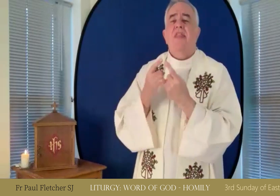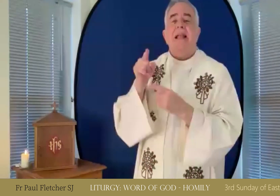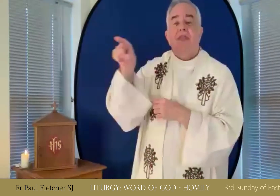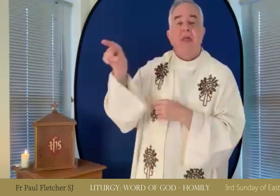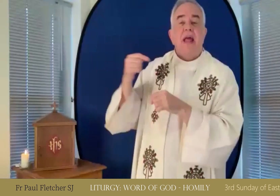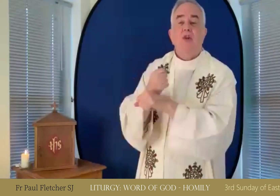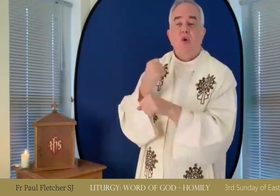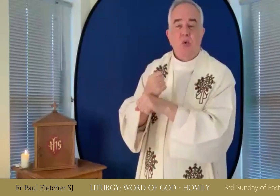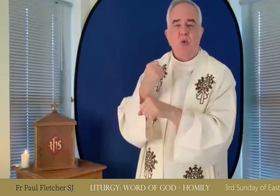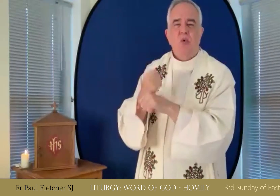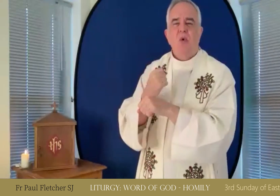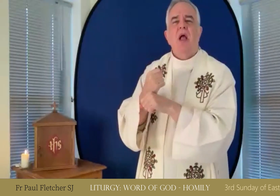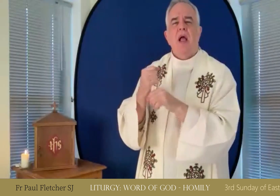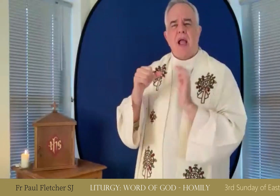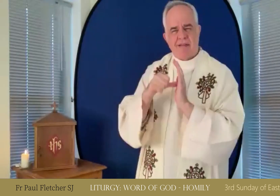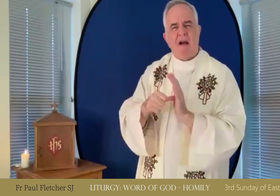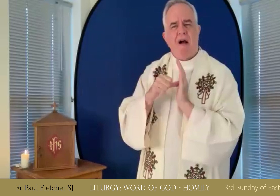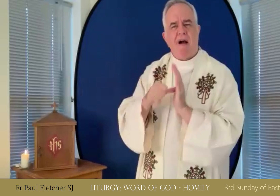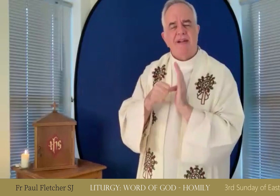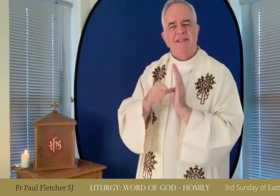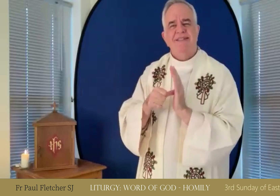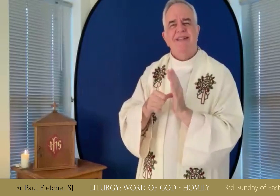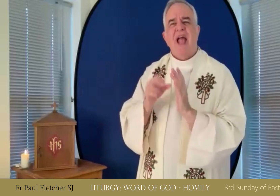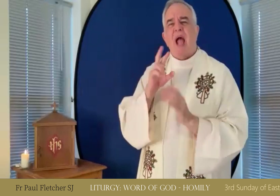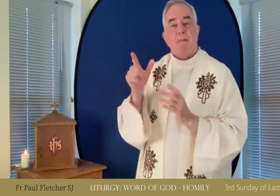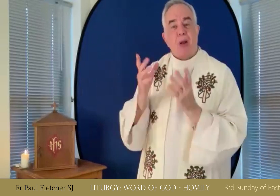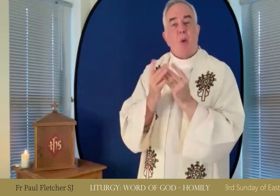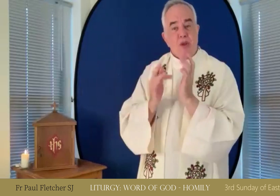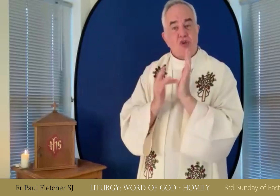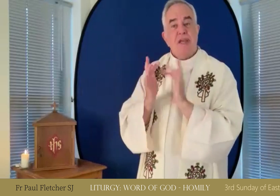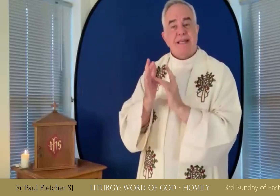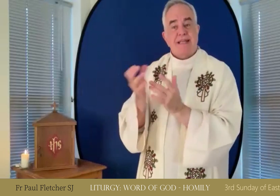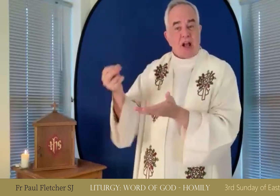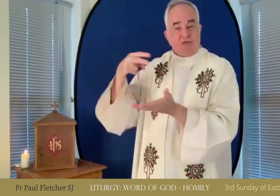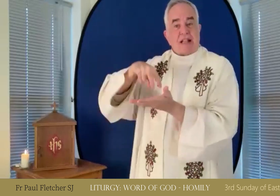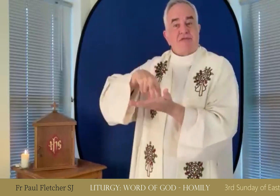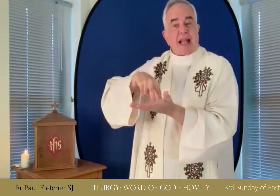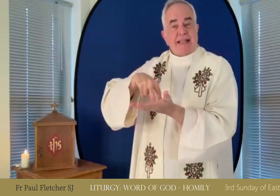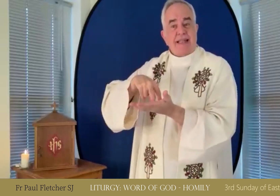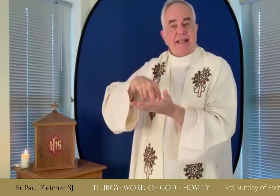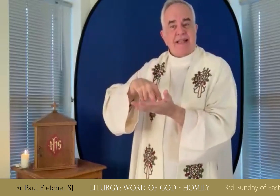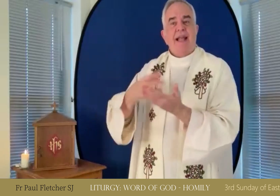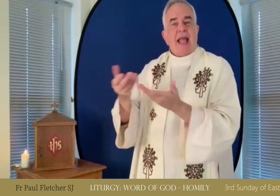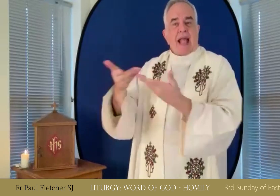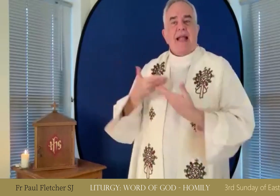things that they do. It's hard, but with Jesus resurrected, gives